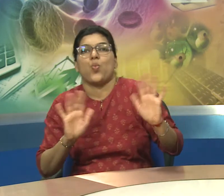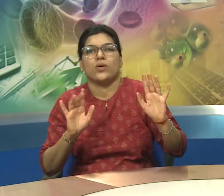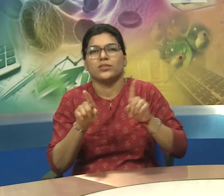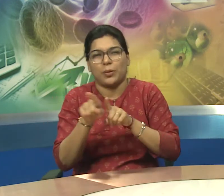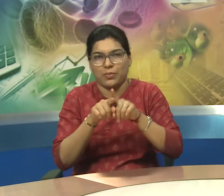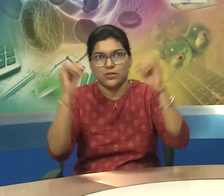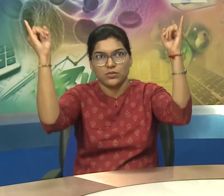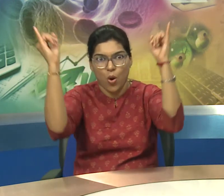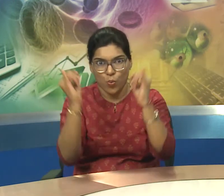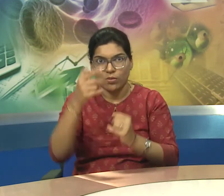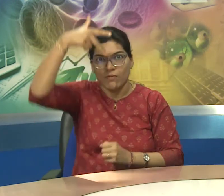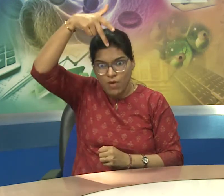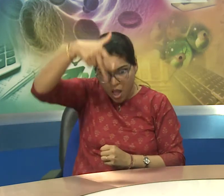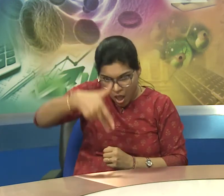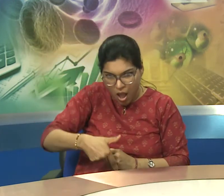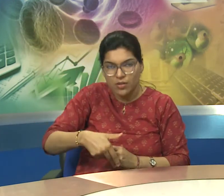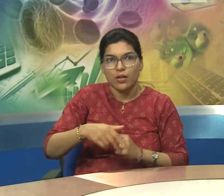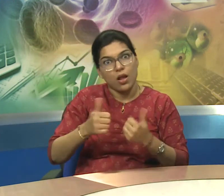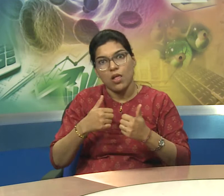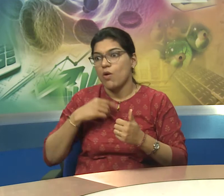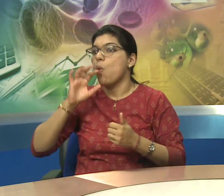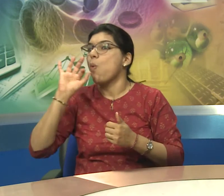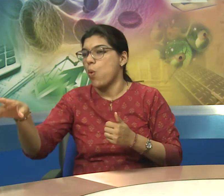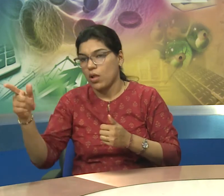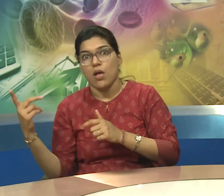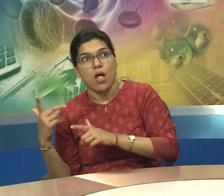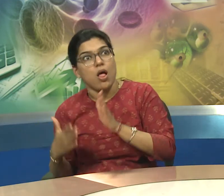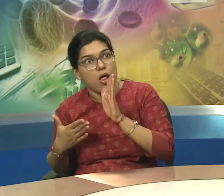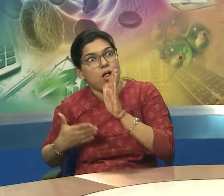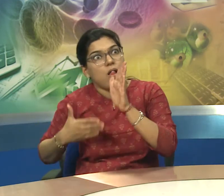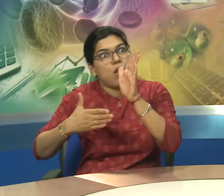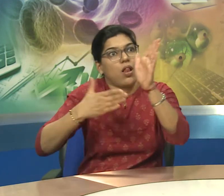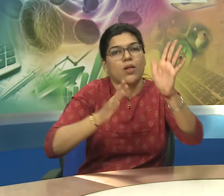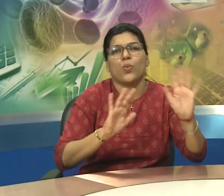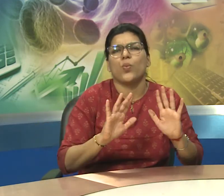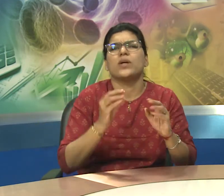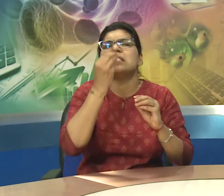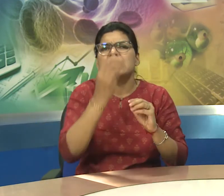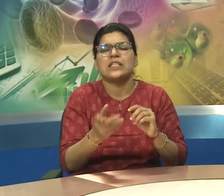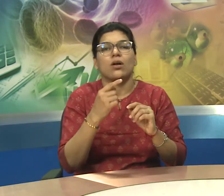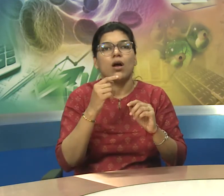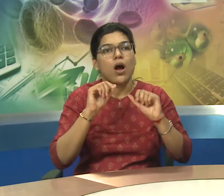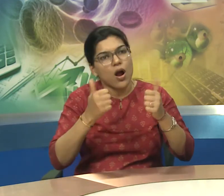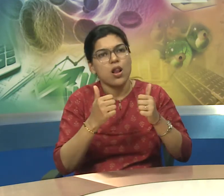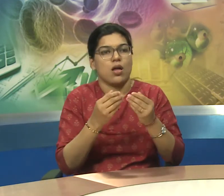They are nearby the area of marketplace, near to bank, market, hospital, etc.